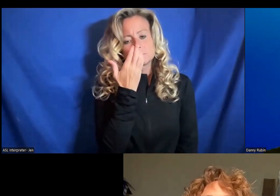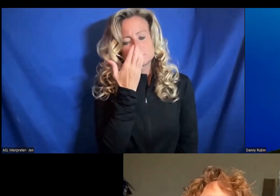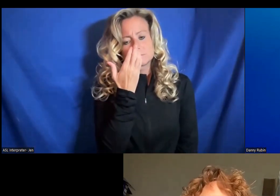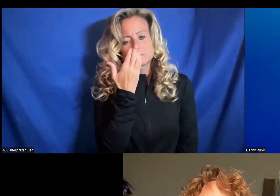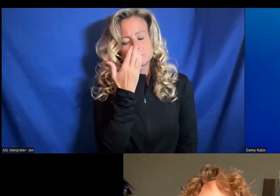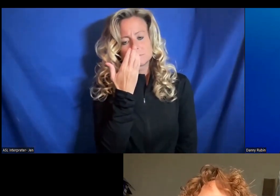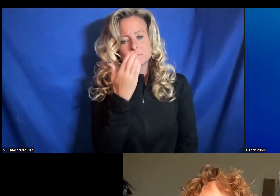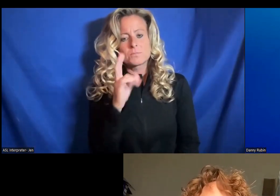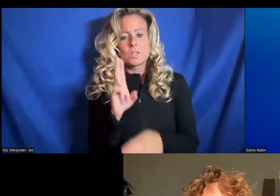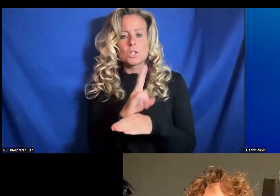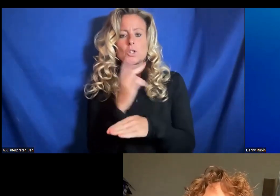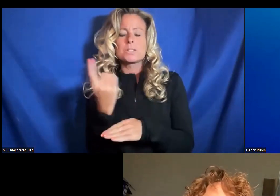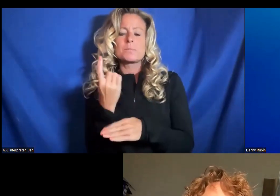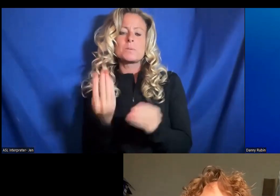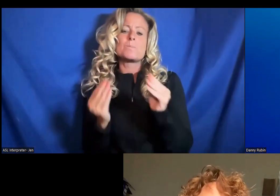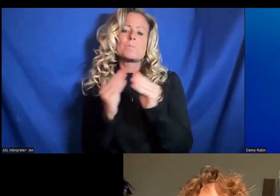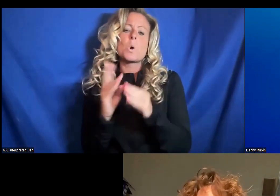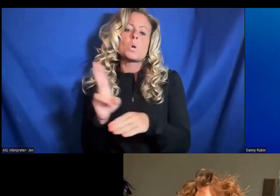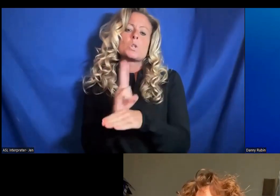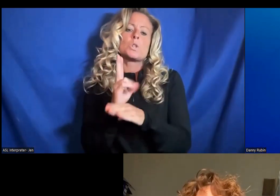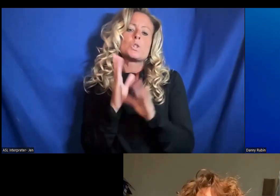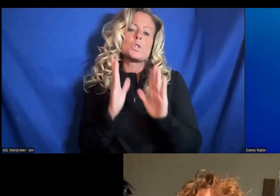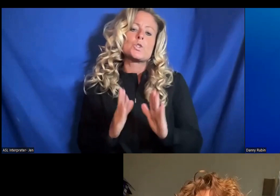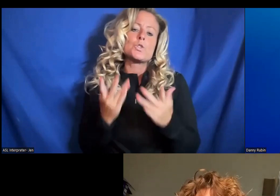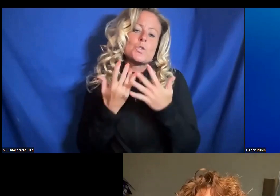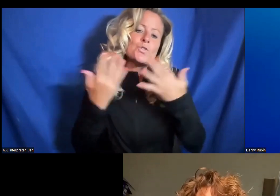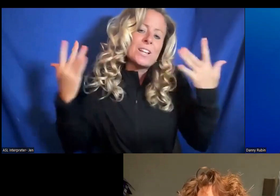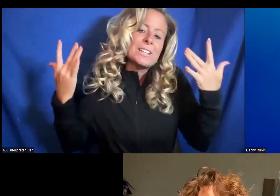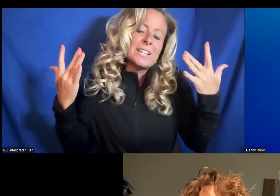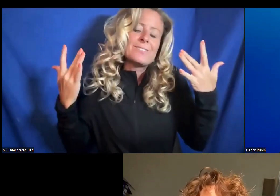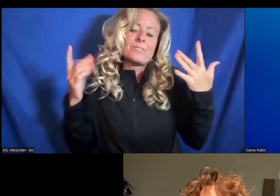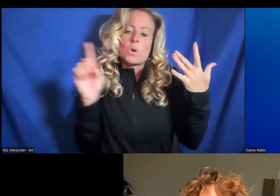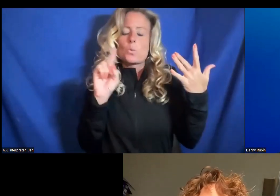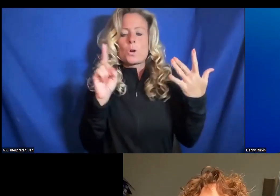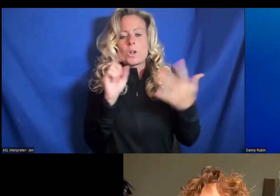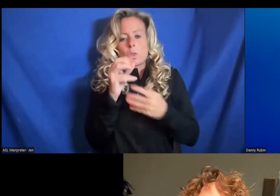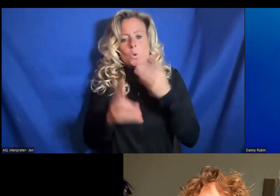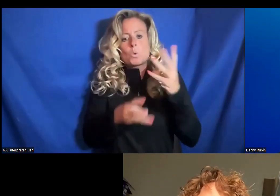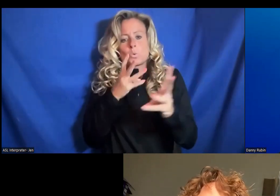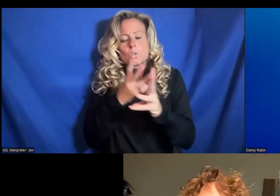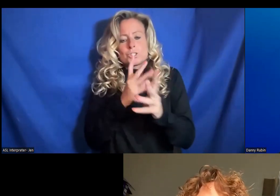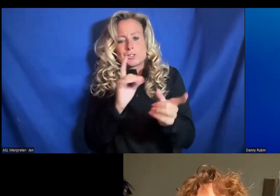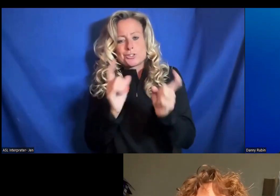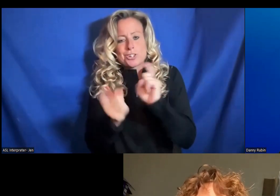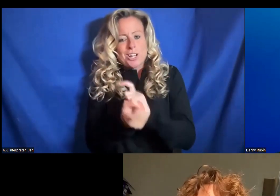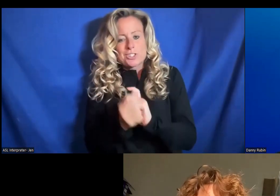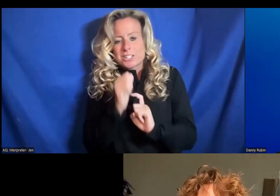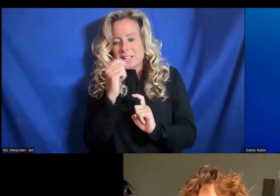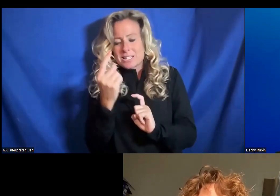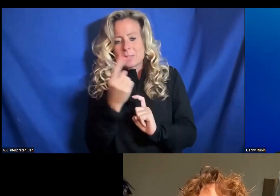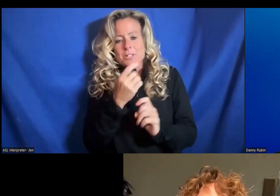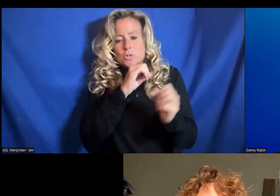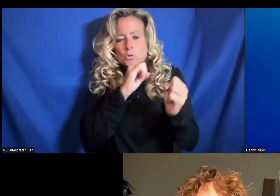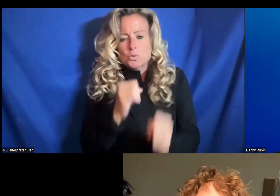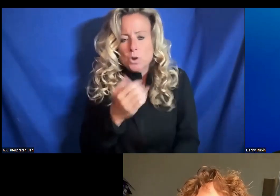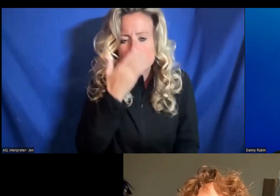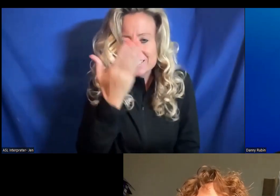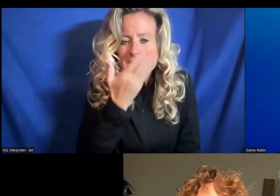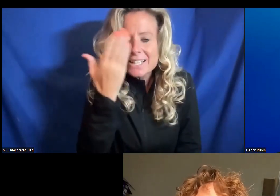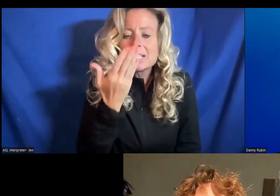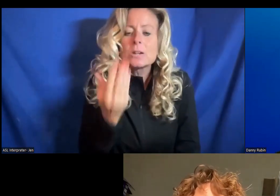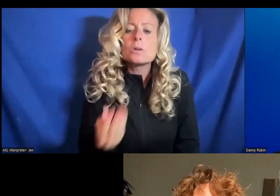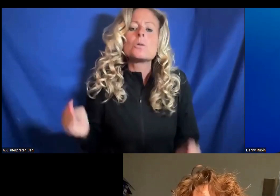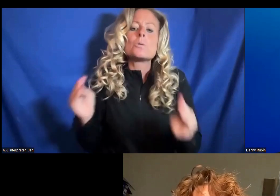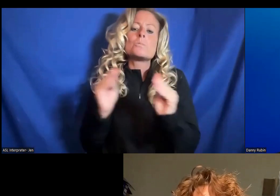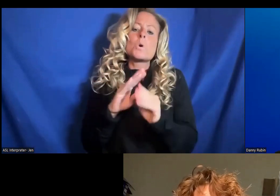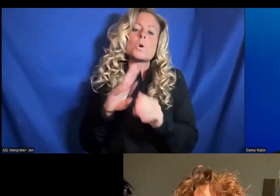more user friendly to, I think, the direction where the world is going. Something not as strong scented, something that is a little bit